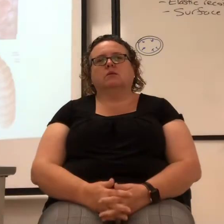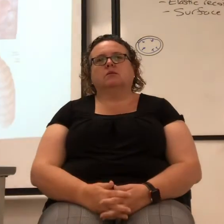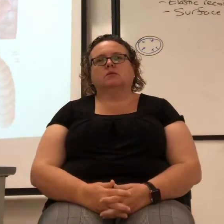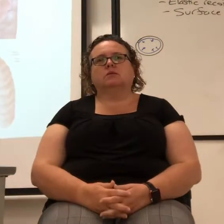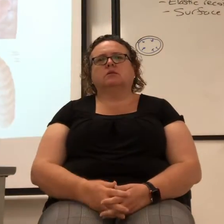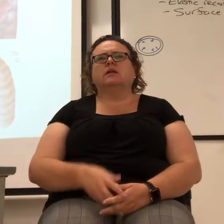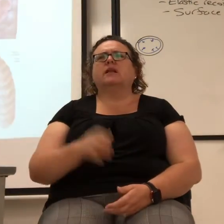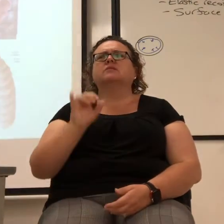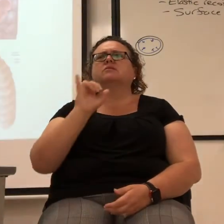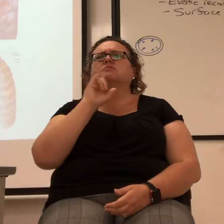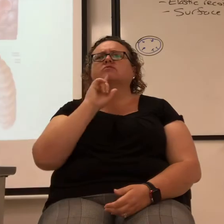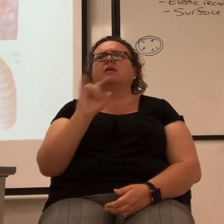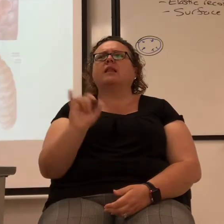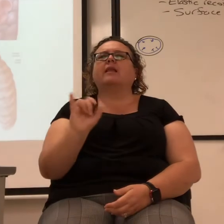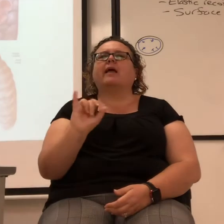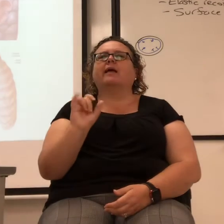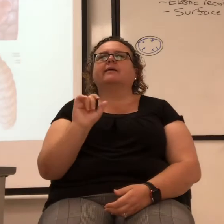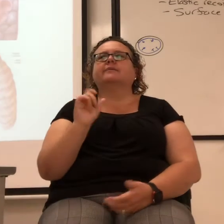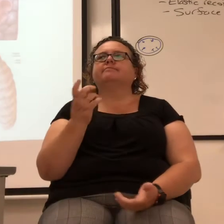It's very much like if you had